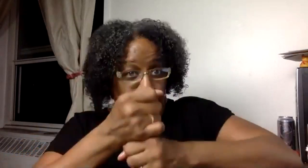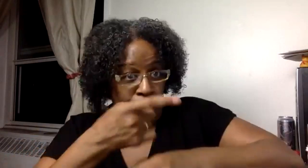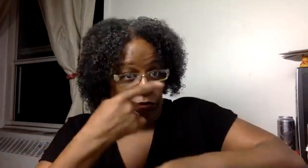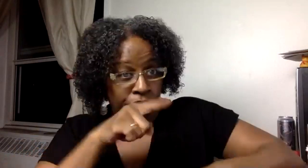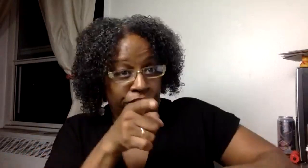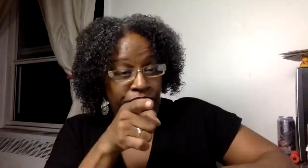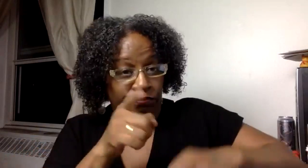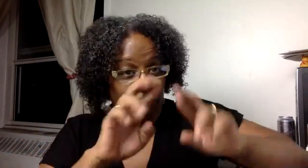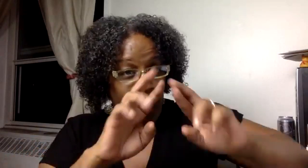off.